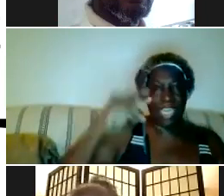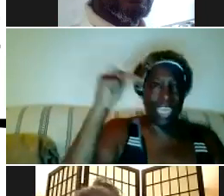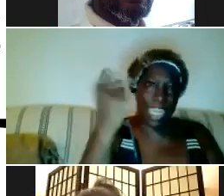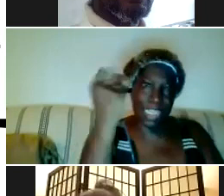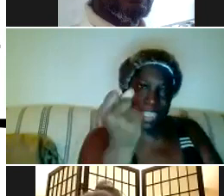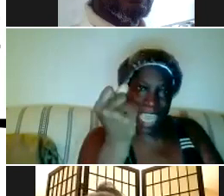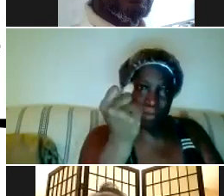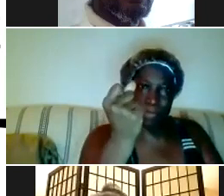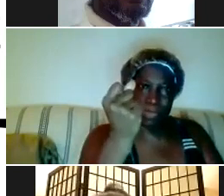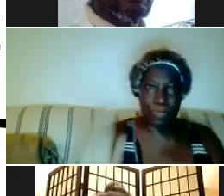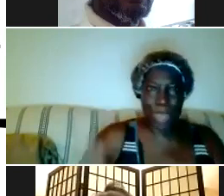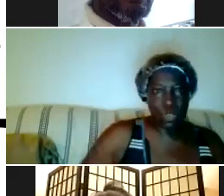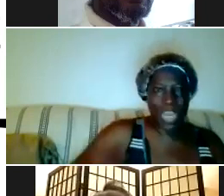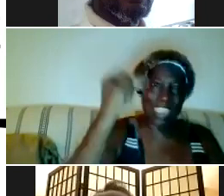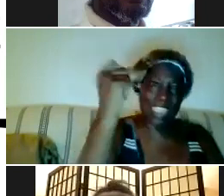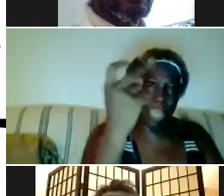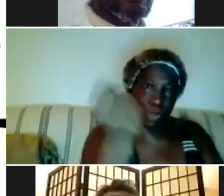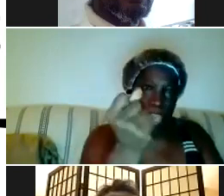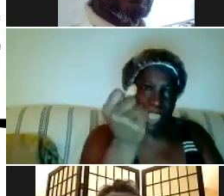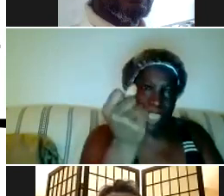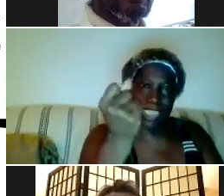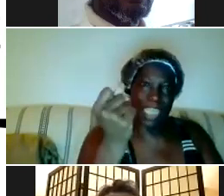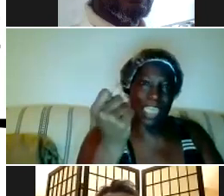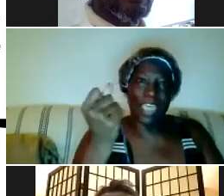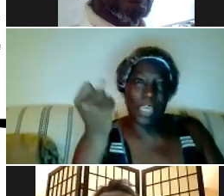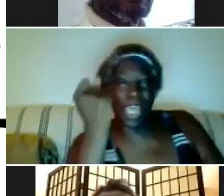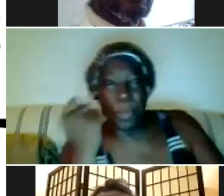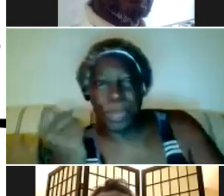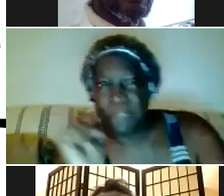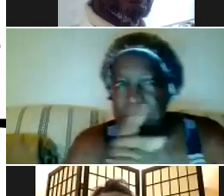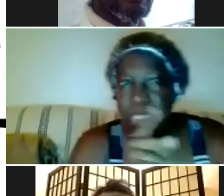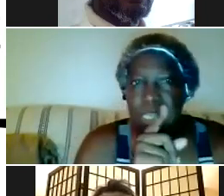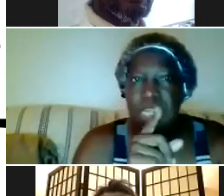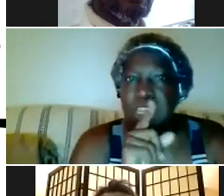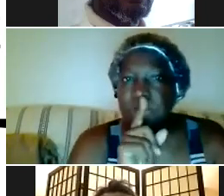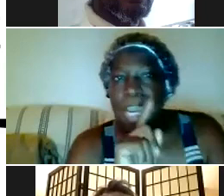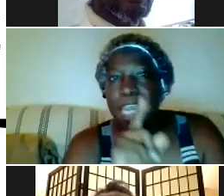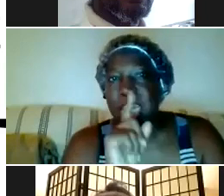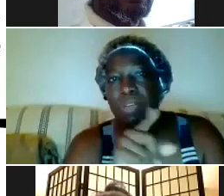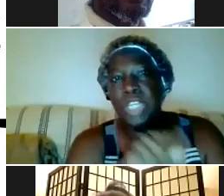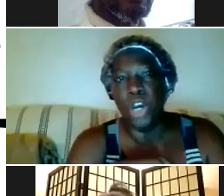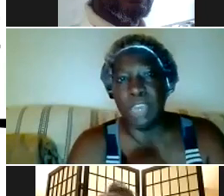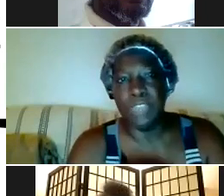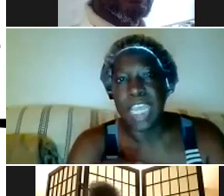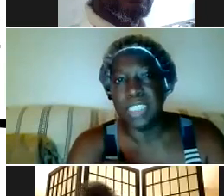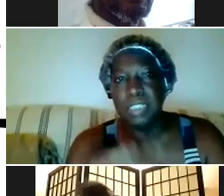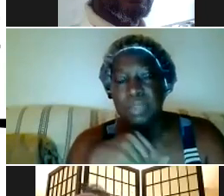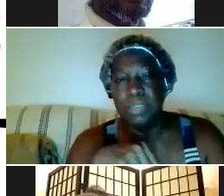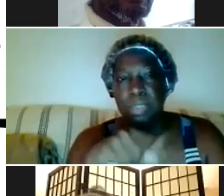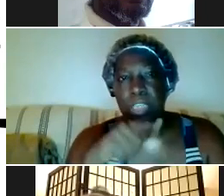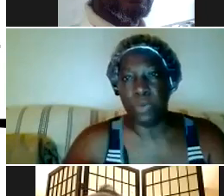pat and snap. You pat twice, snap twice. But I've also seen it a different way, and I don't know if